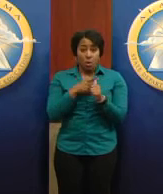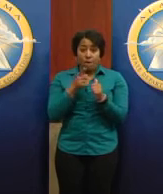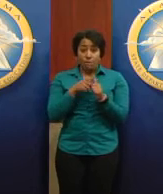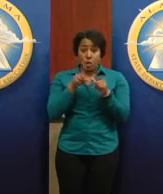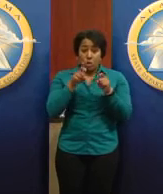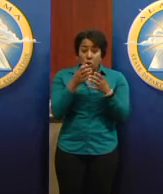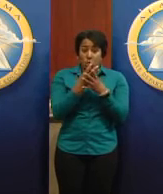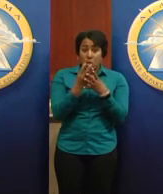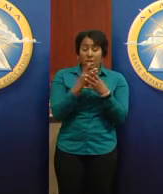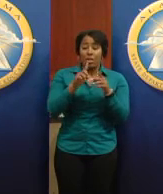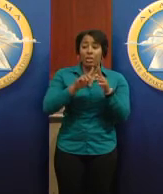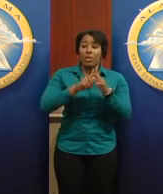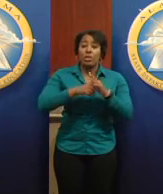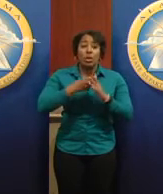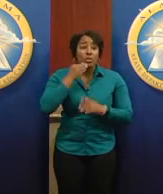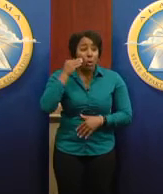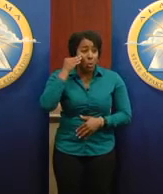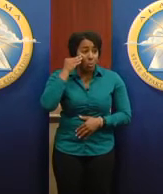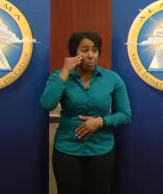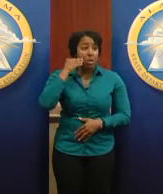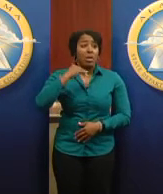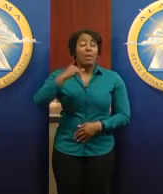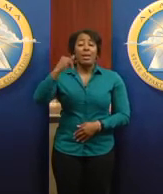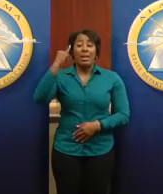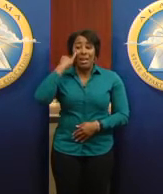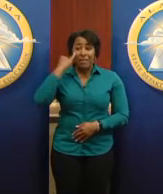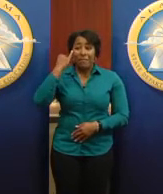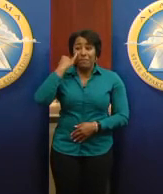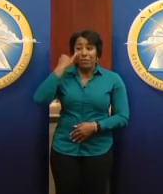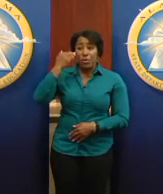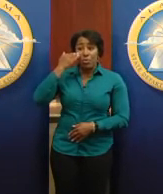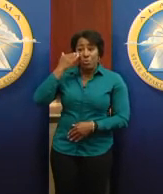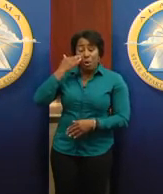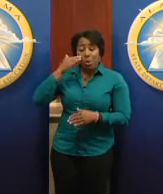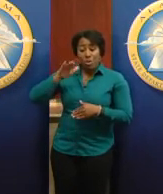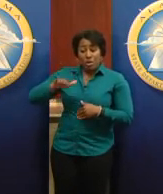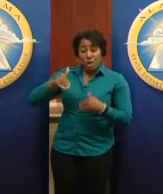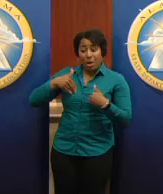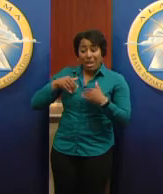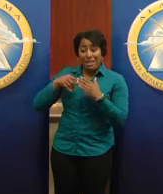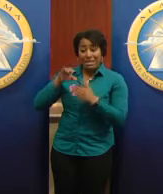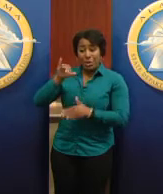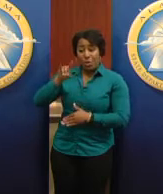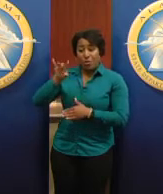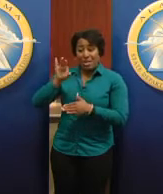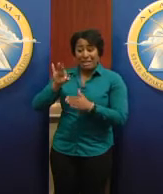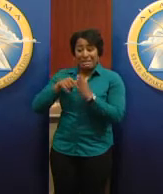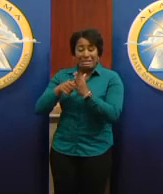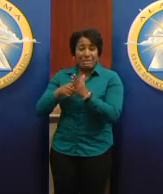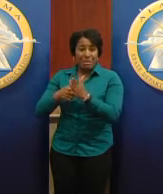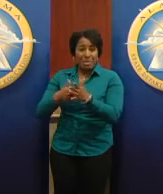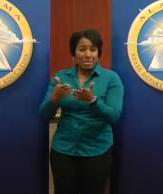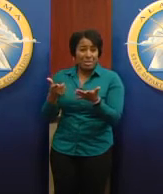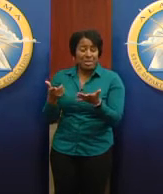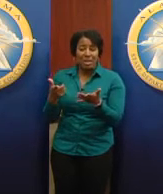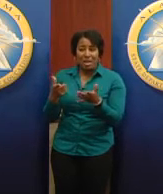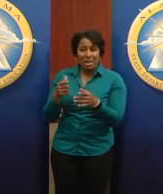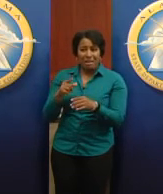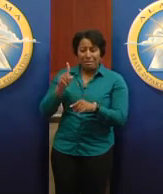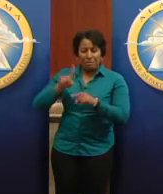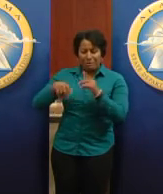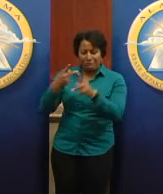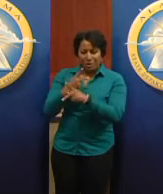home. Don't put the child on the bus if you know that they've got the symptoms and they're unexplained, not through undiagnosed